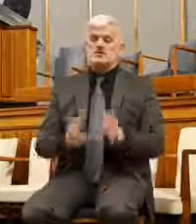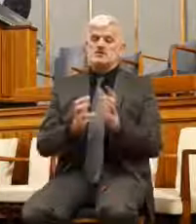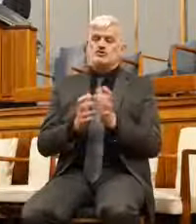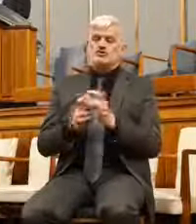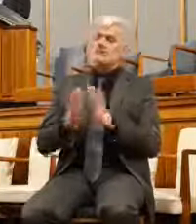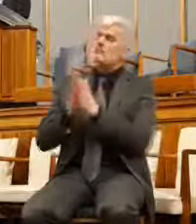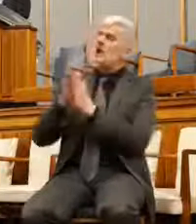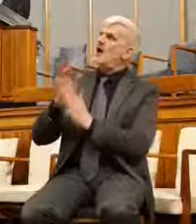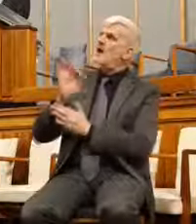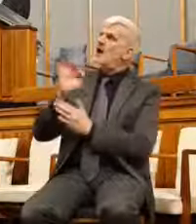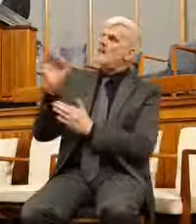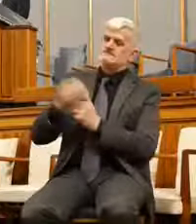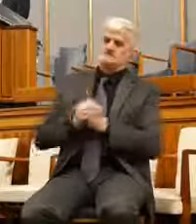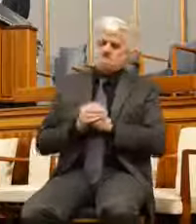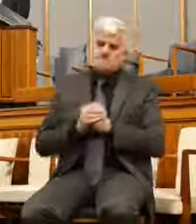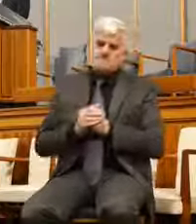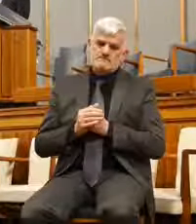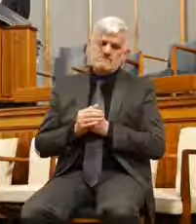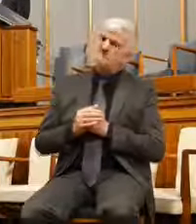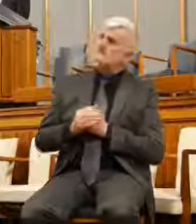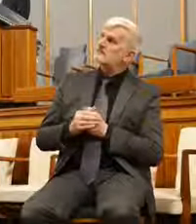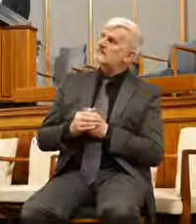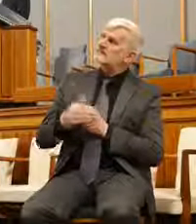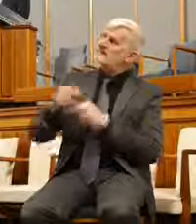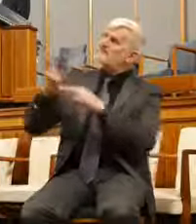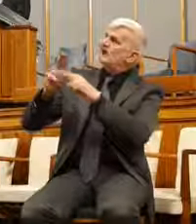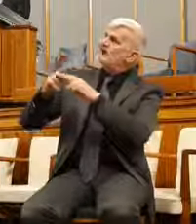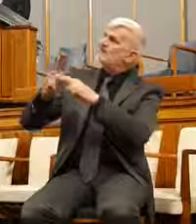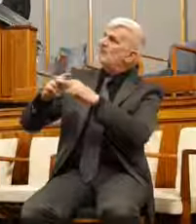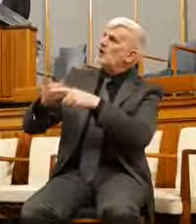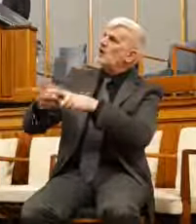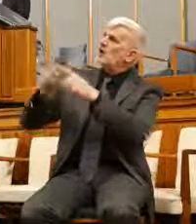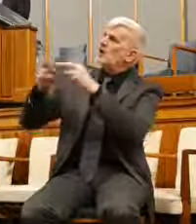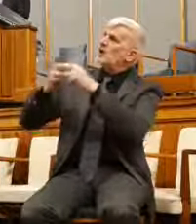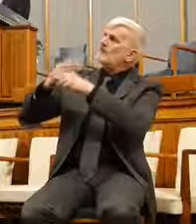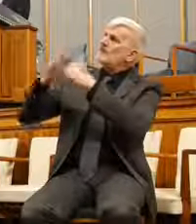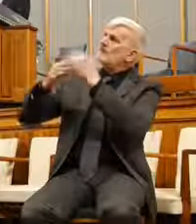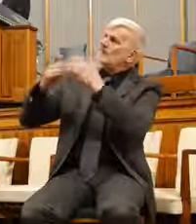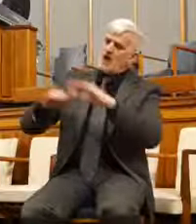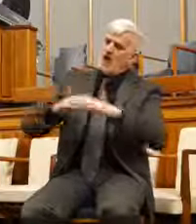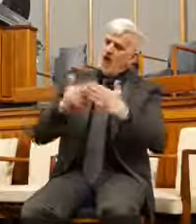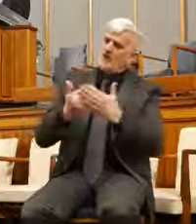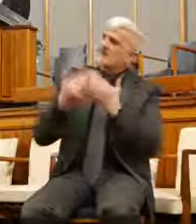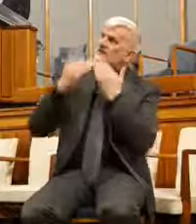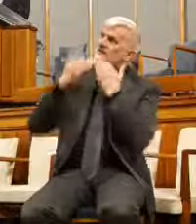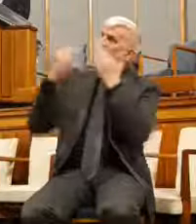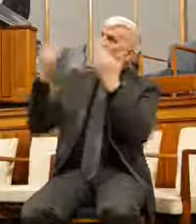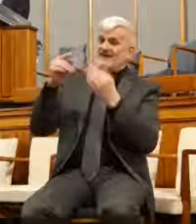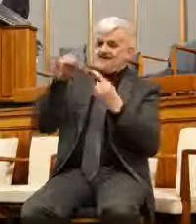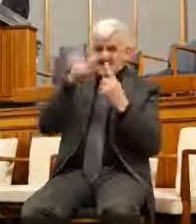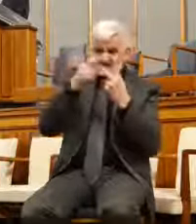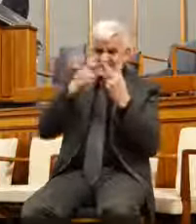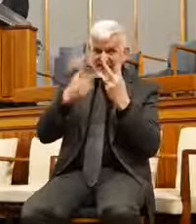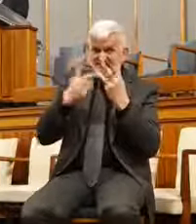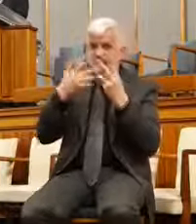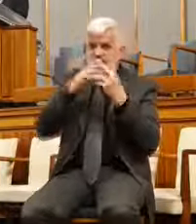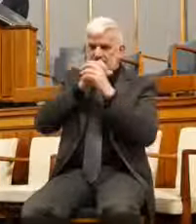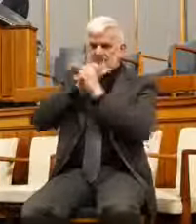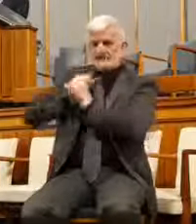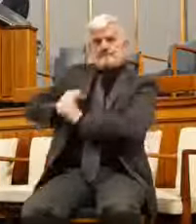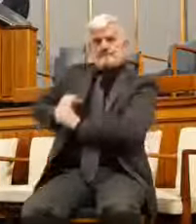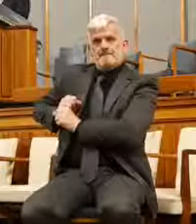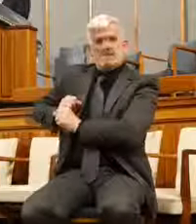thank thee, O Father, Lord of heaven and earth, because thou hast hid these things from the